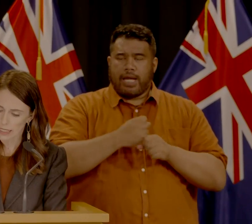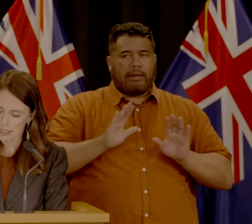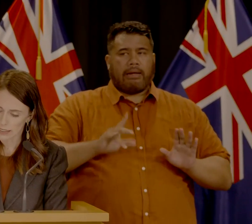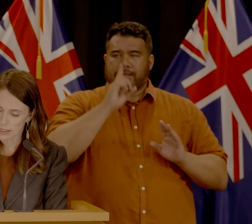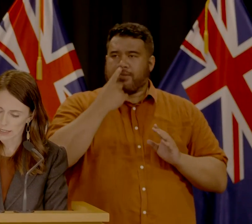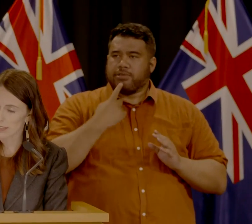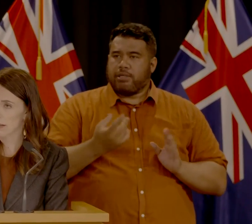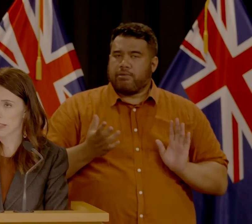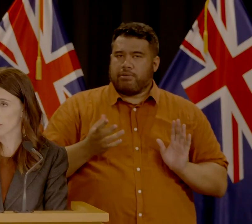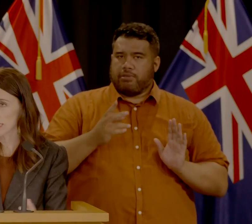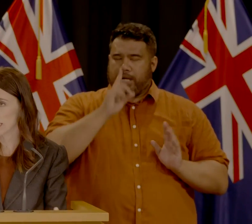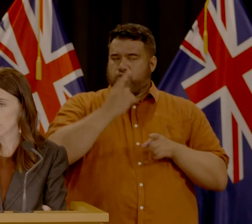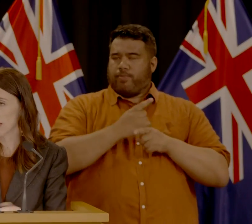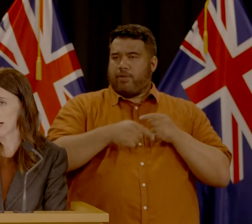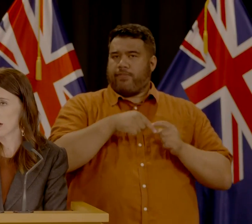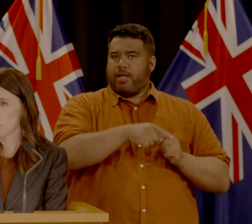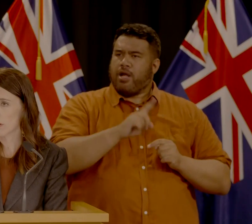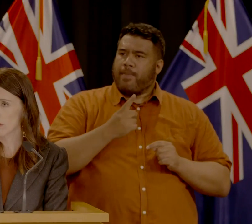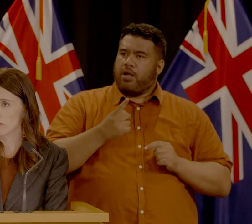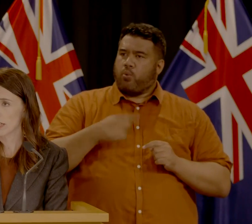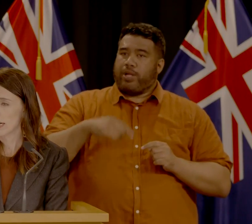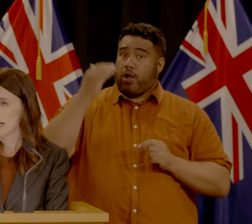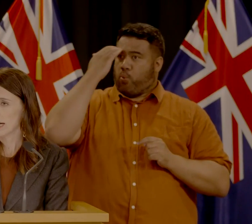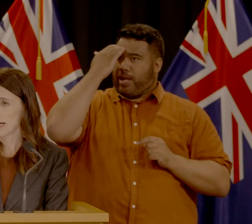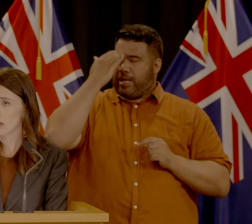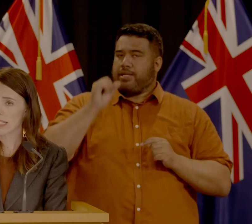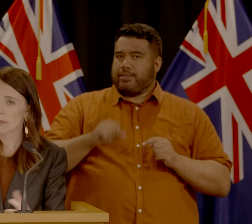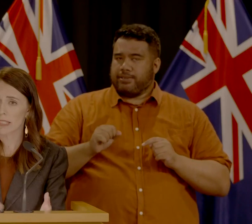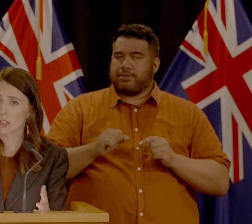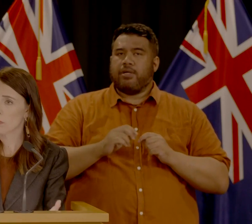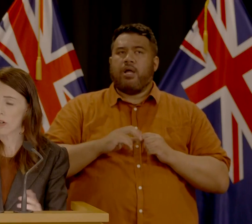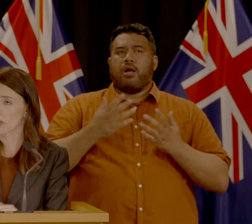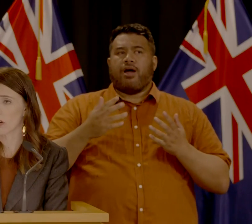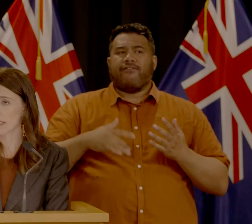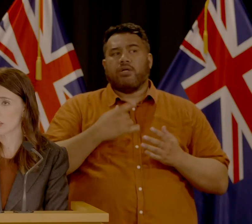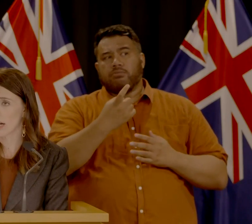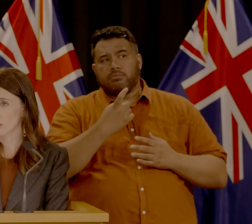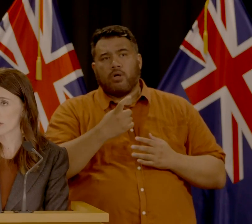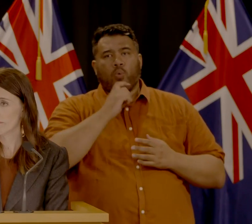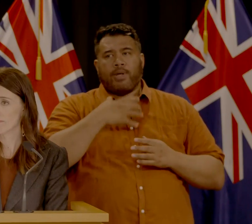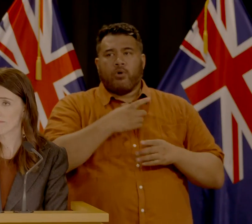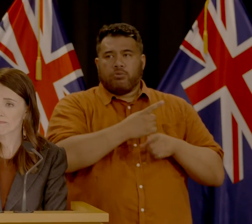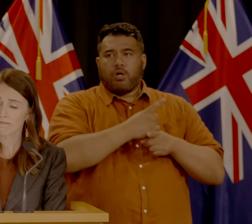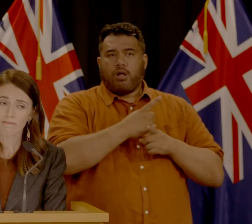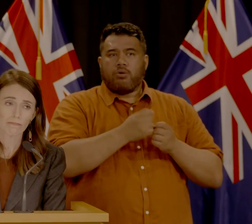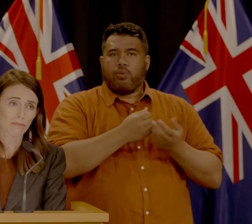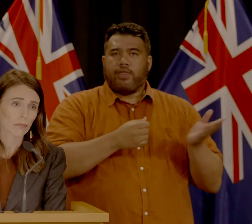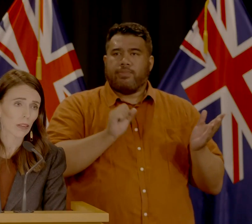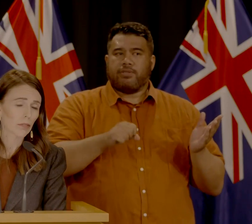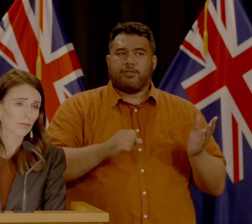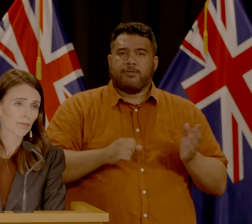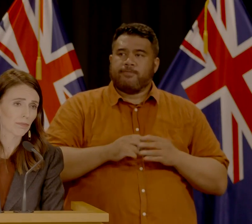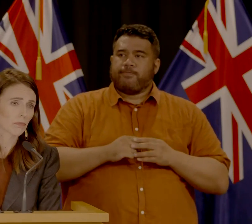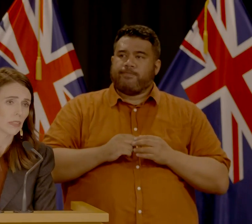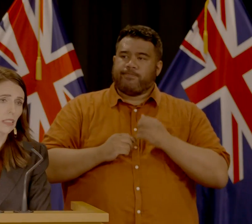But this is something obviously that we are aware of, and I expect that there will be ongoing dialogue.